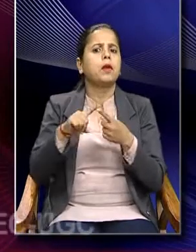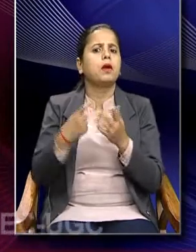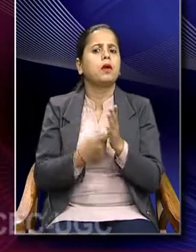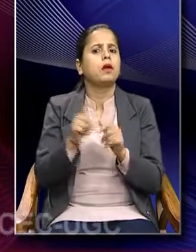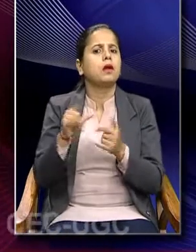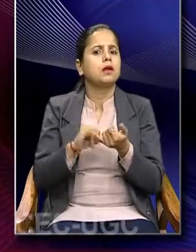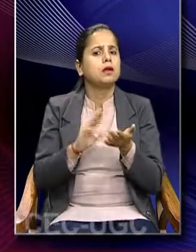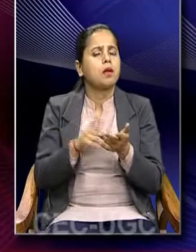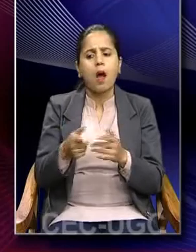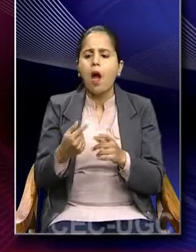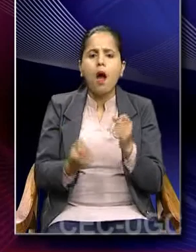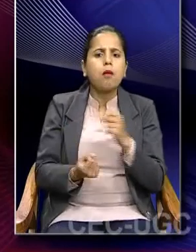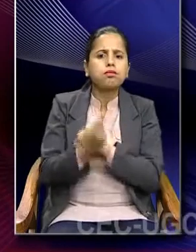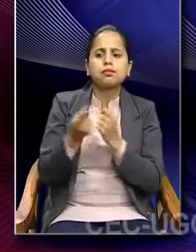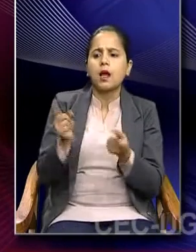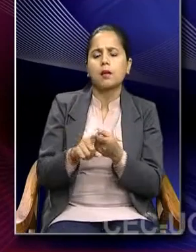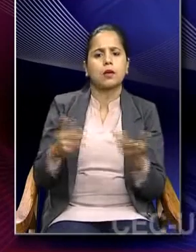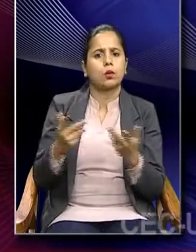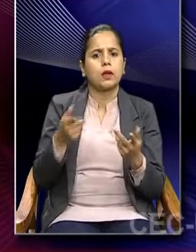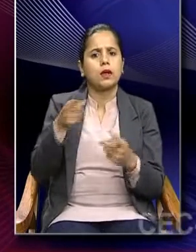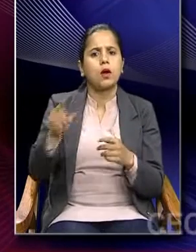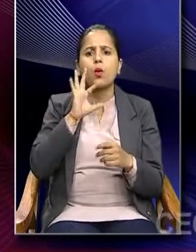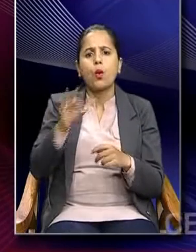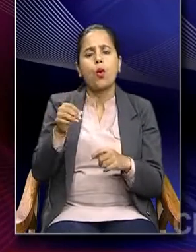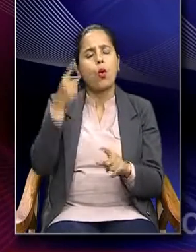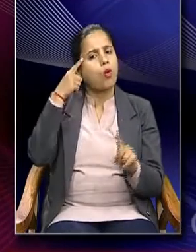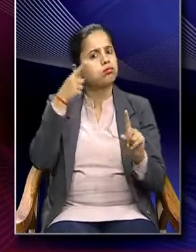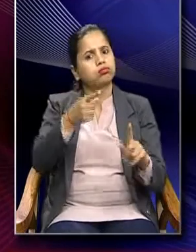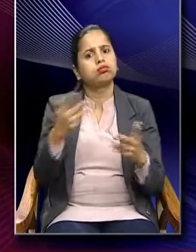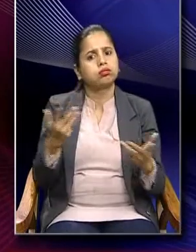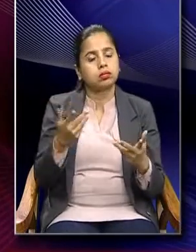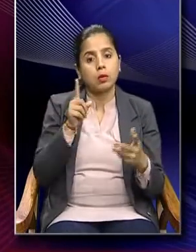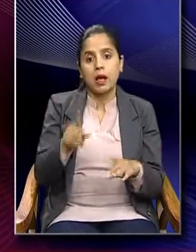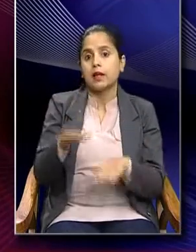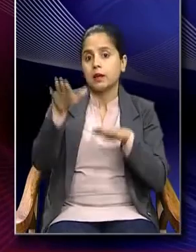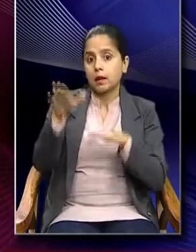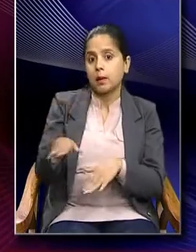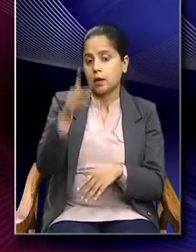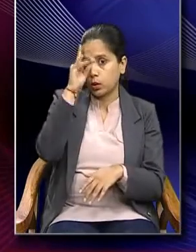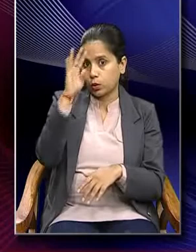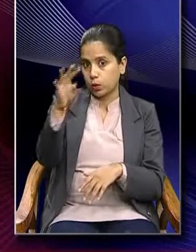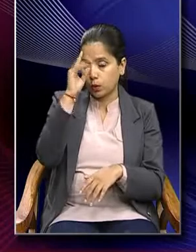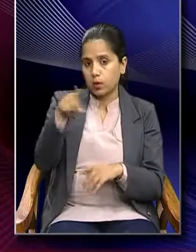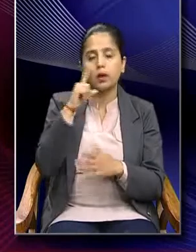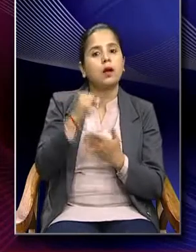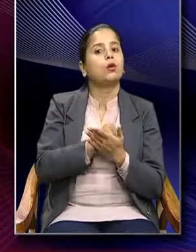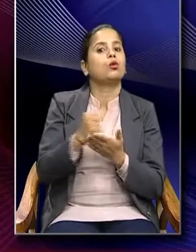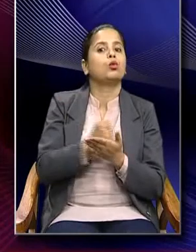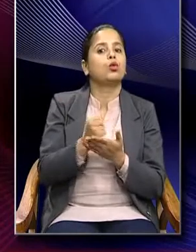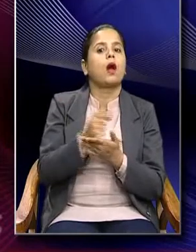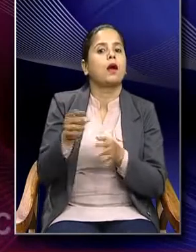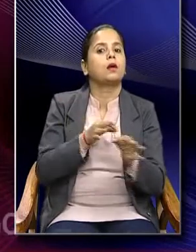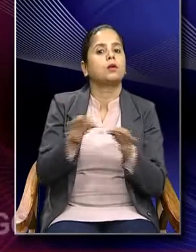is the guiding force or objective behind imperialism? While dependency theories, they try to explain